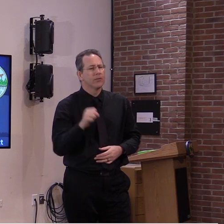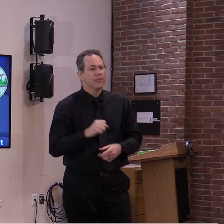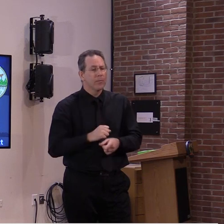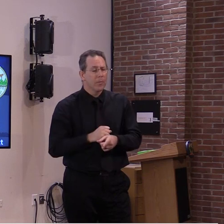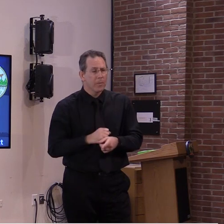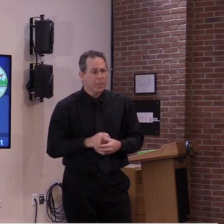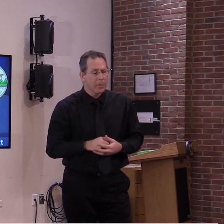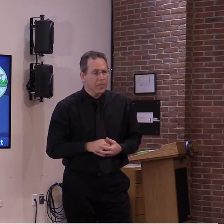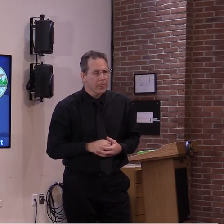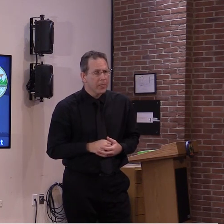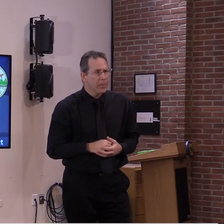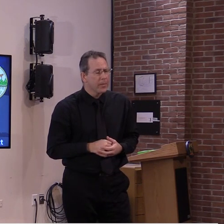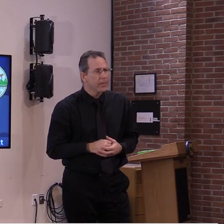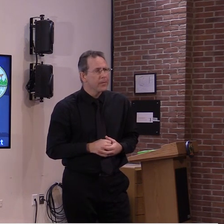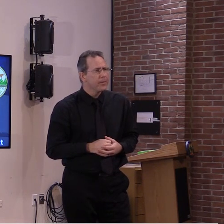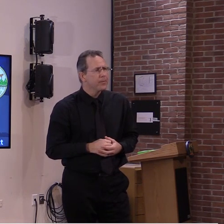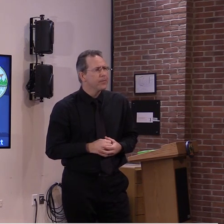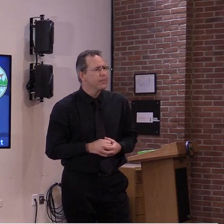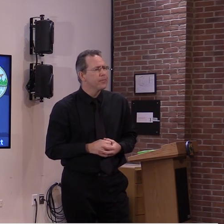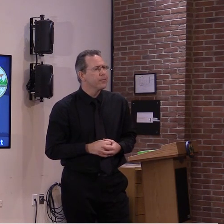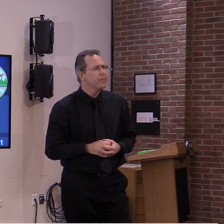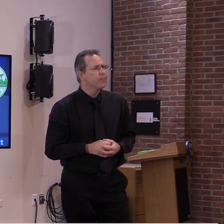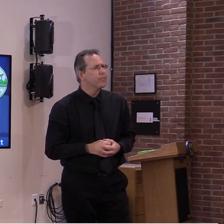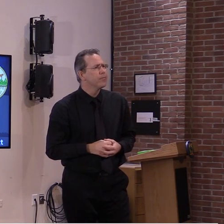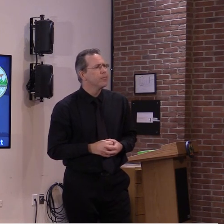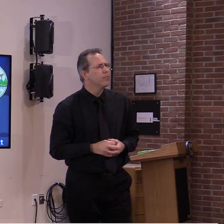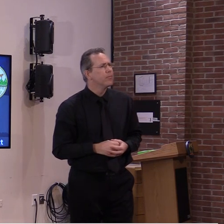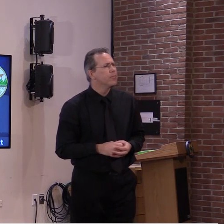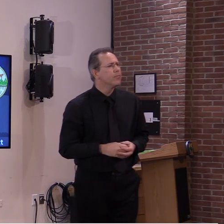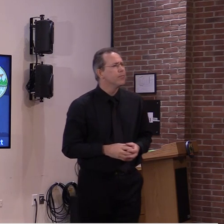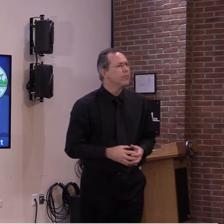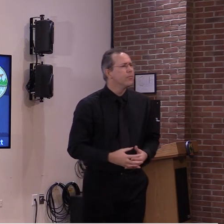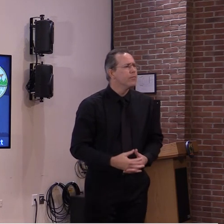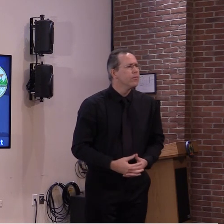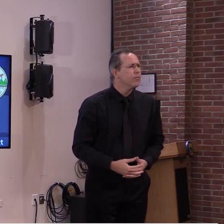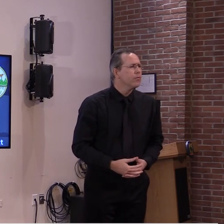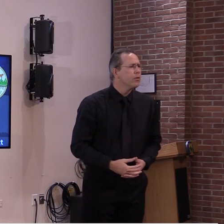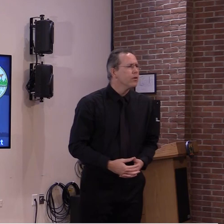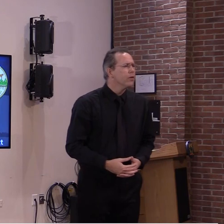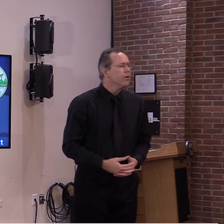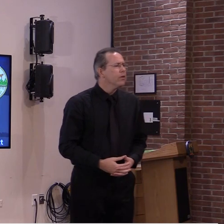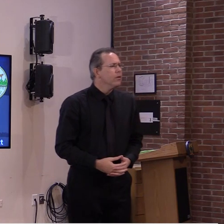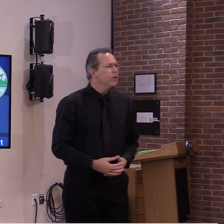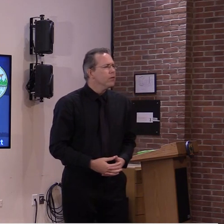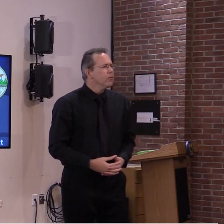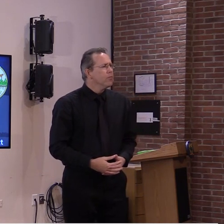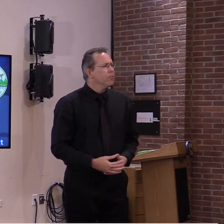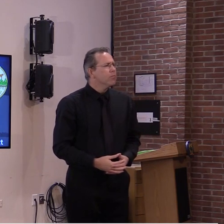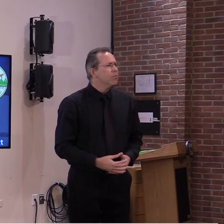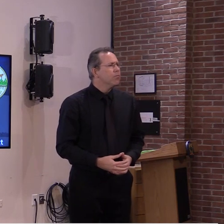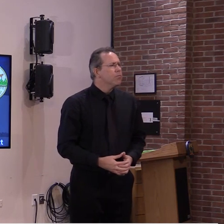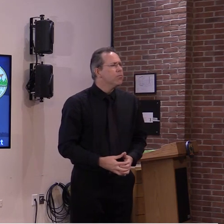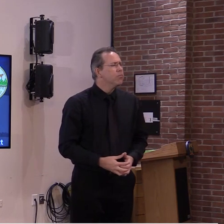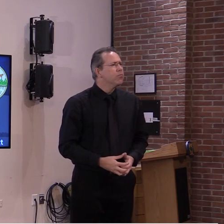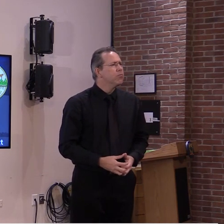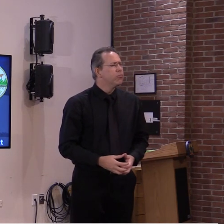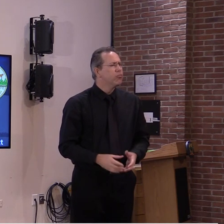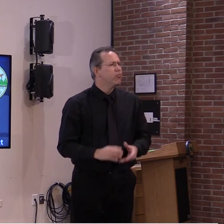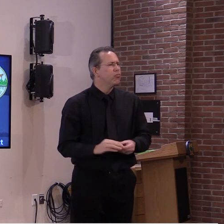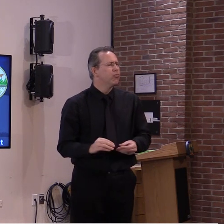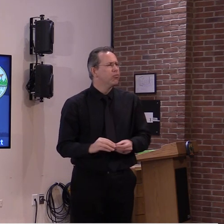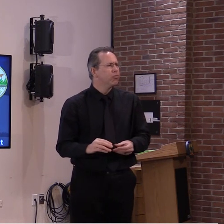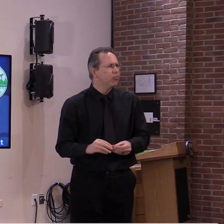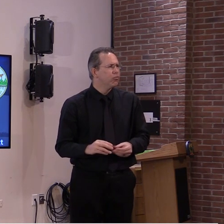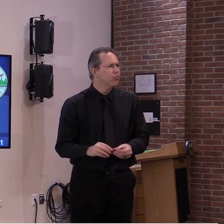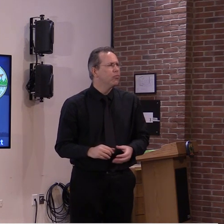Hi. I believe my questions are best directed for the governor and or Secretary Moore. And my first